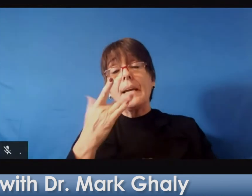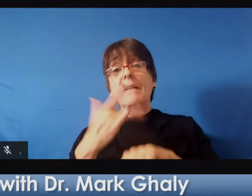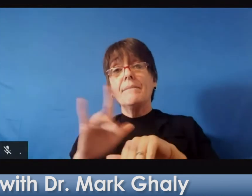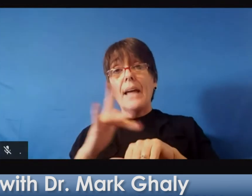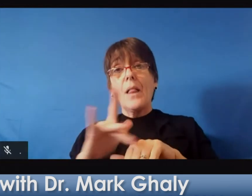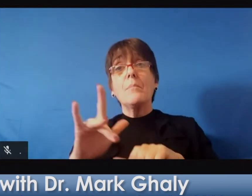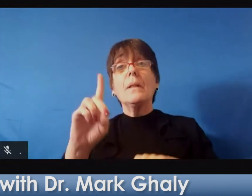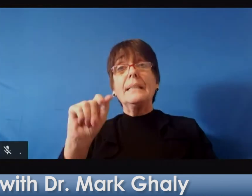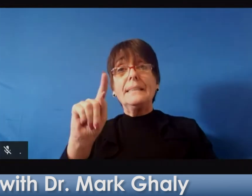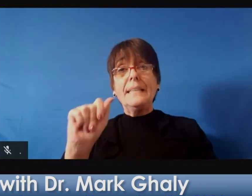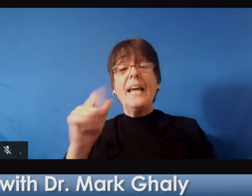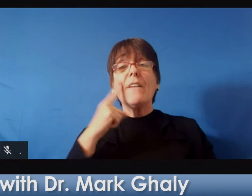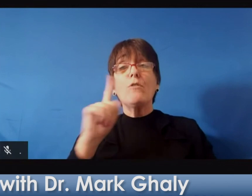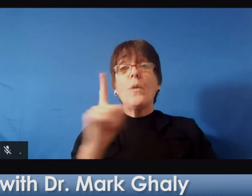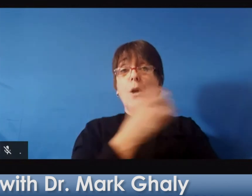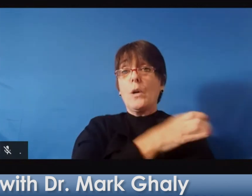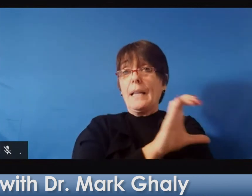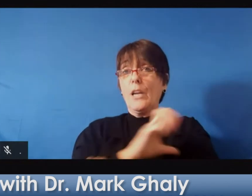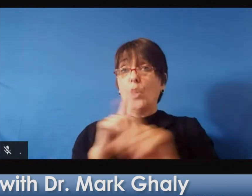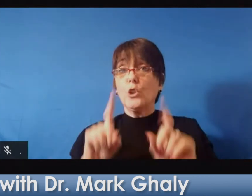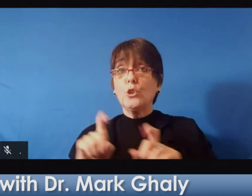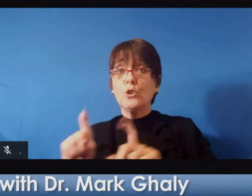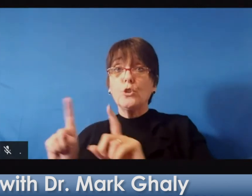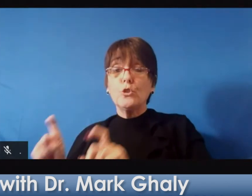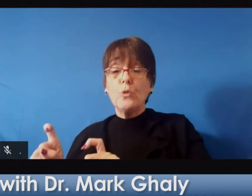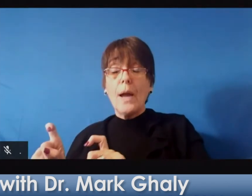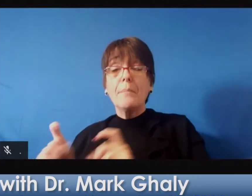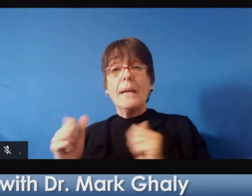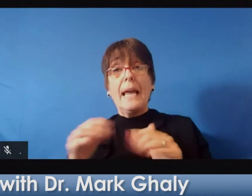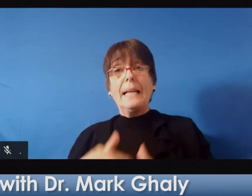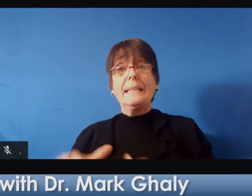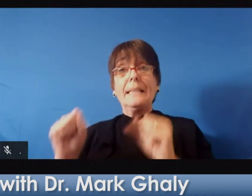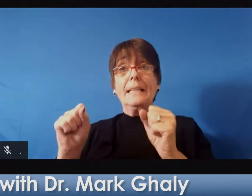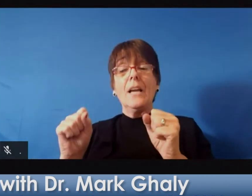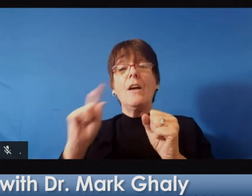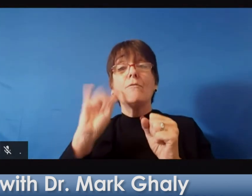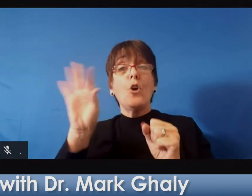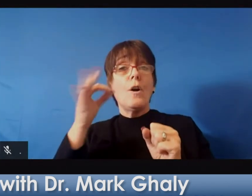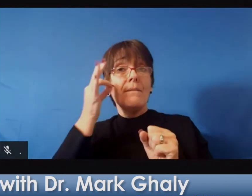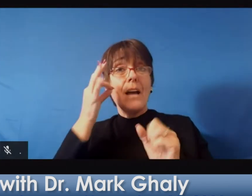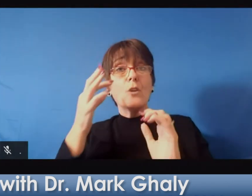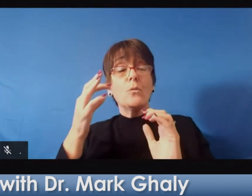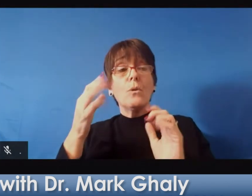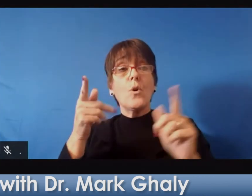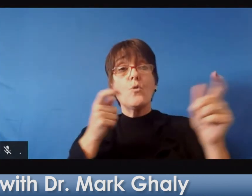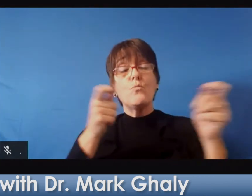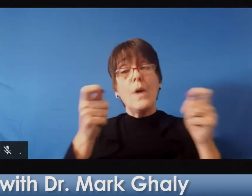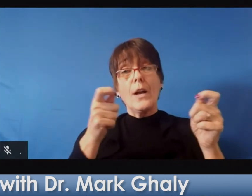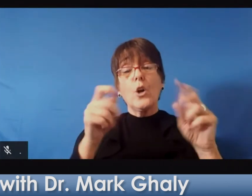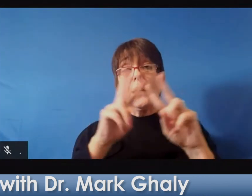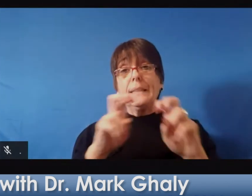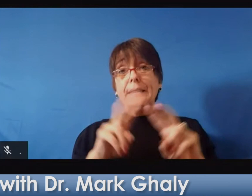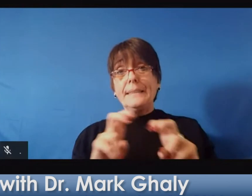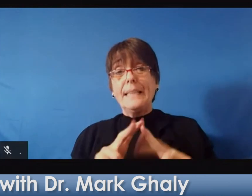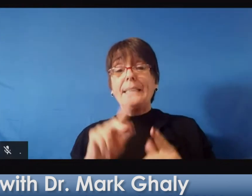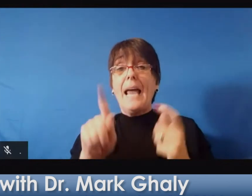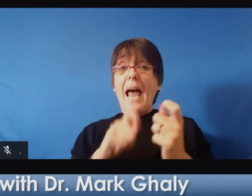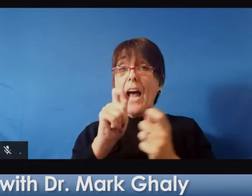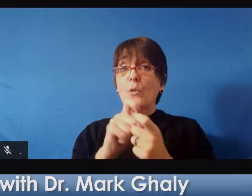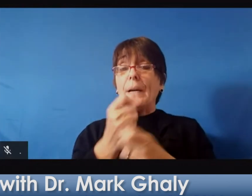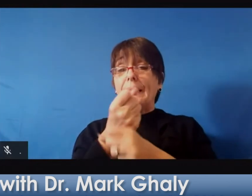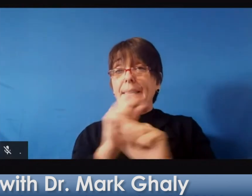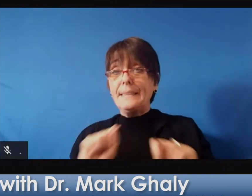trials. So their review can take place at the same time federal regulators are assessing, the efficacy and safety of